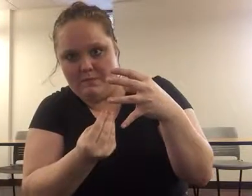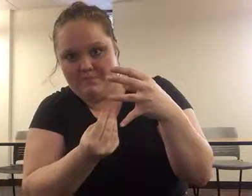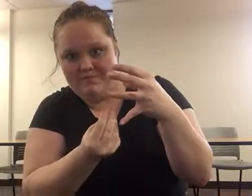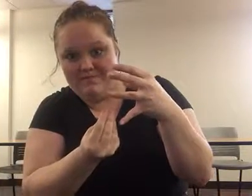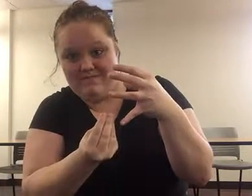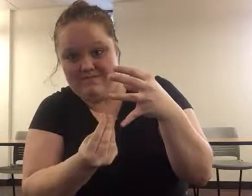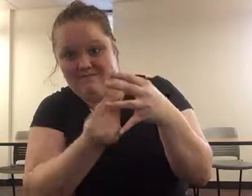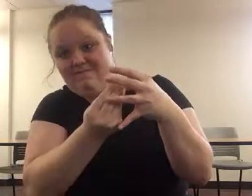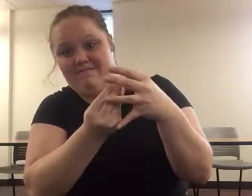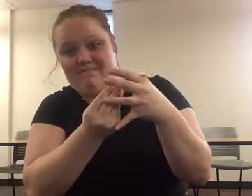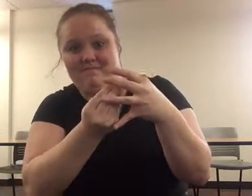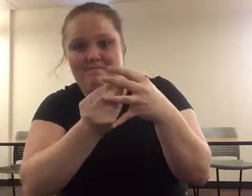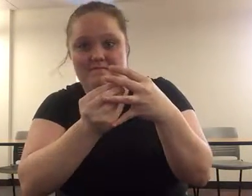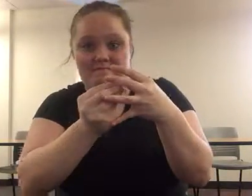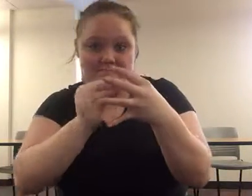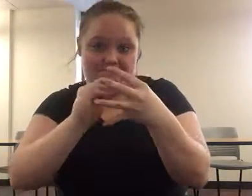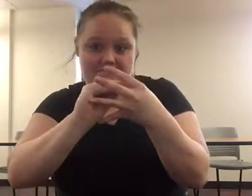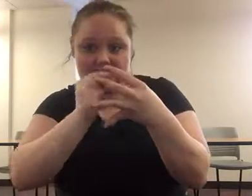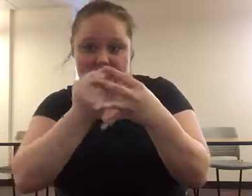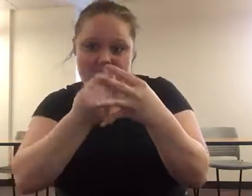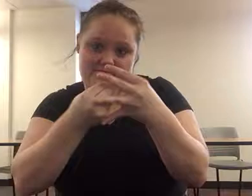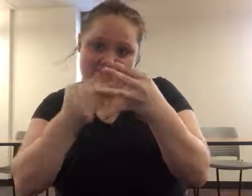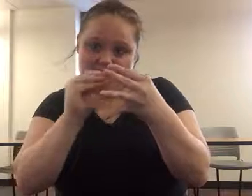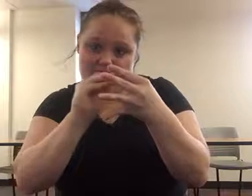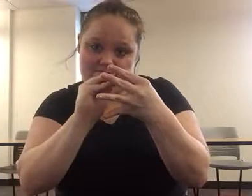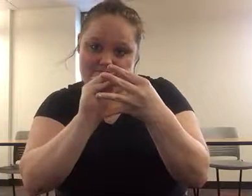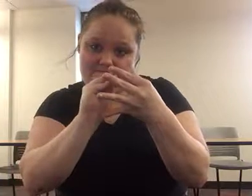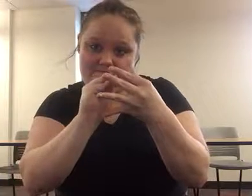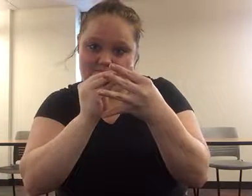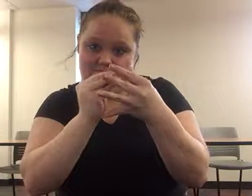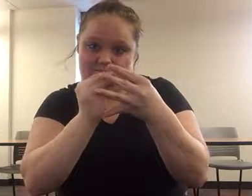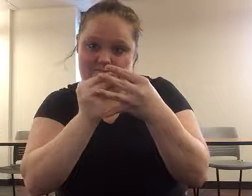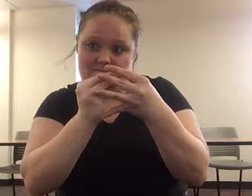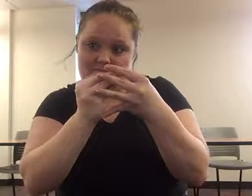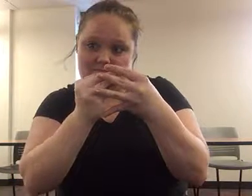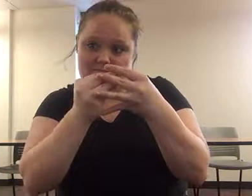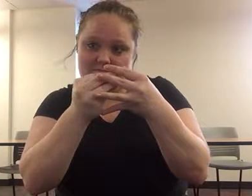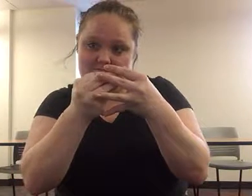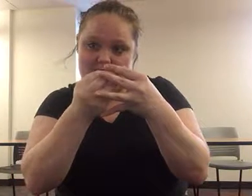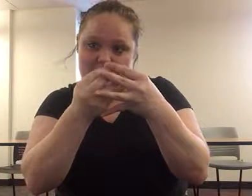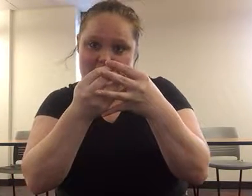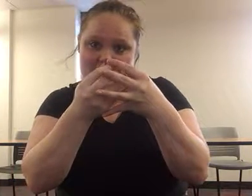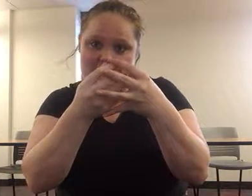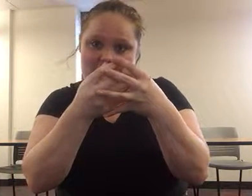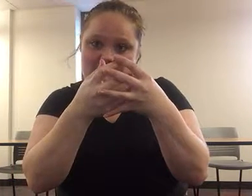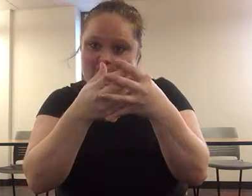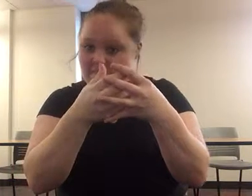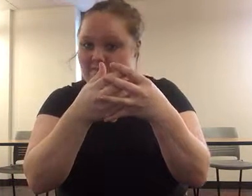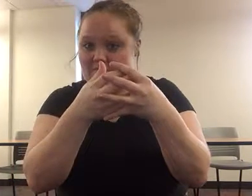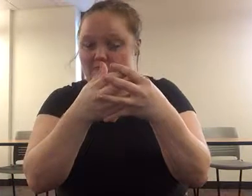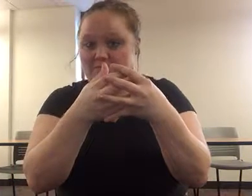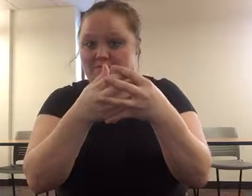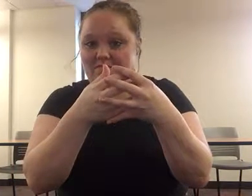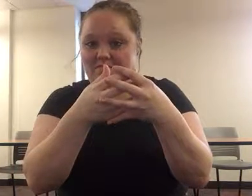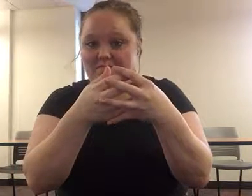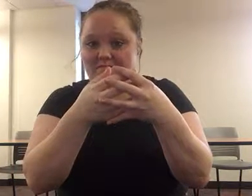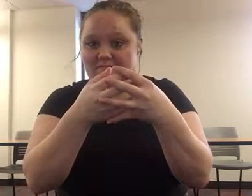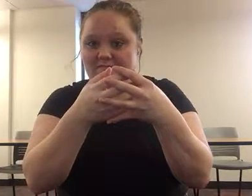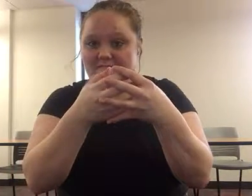we inject that lens into the eye in the shape of a burrito, and then it unfolds with its memory to its proper